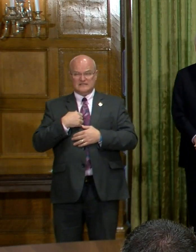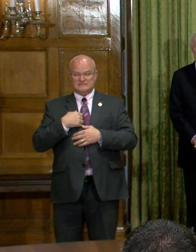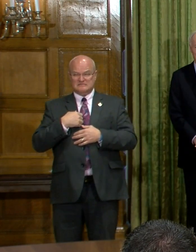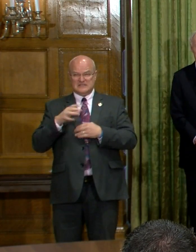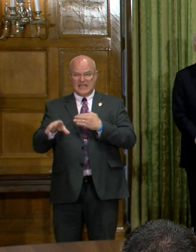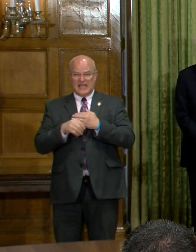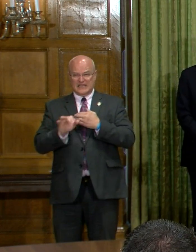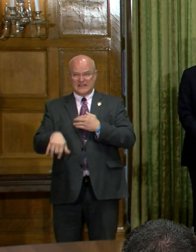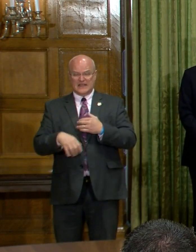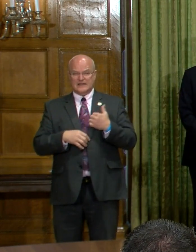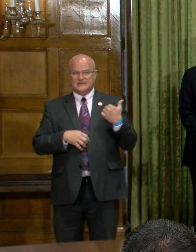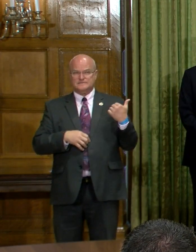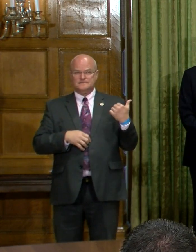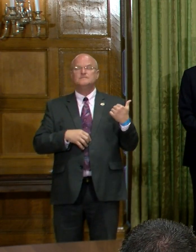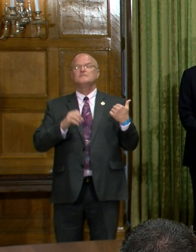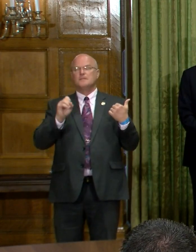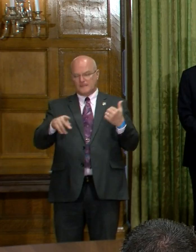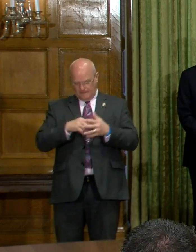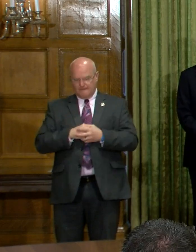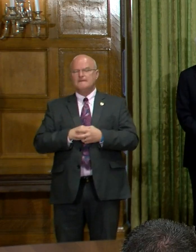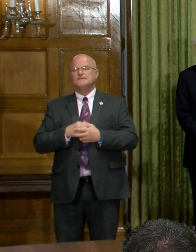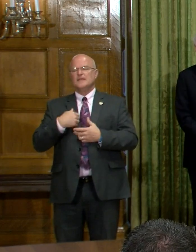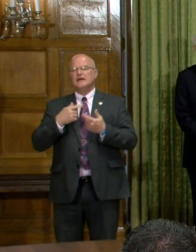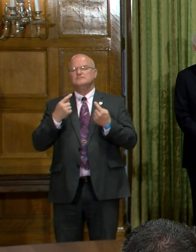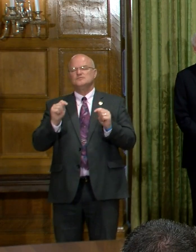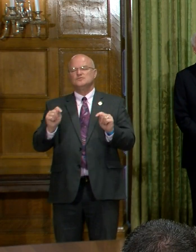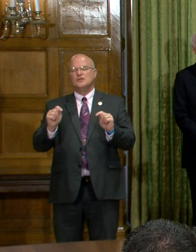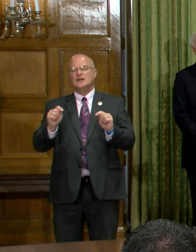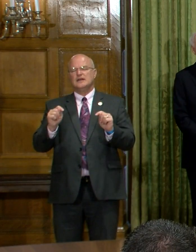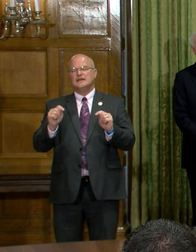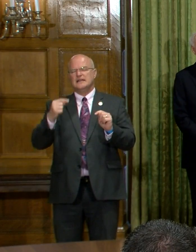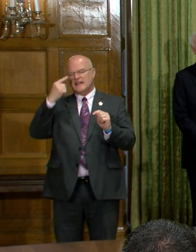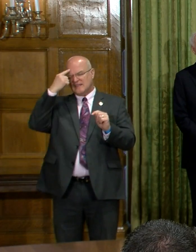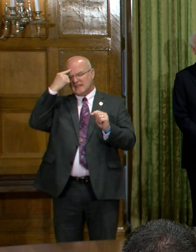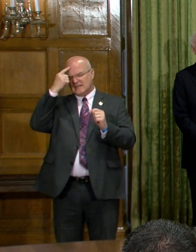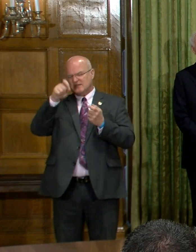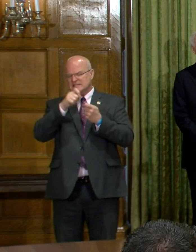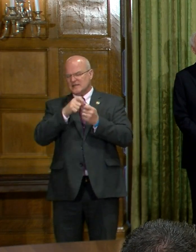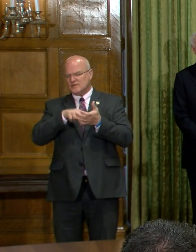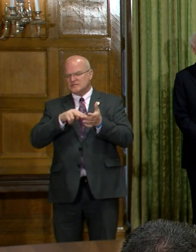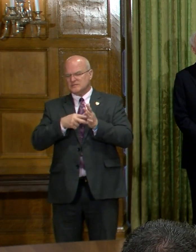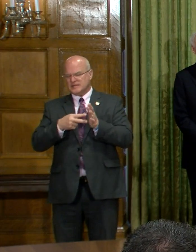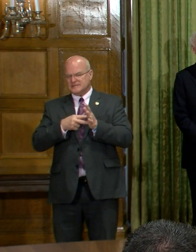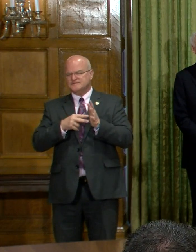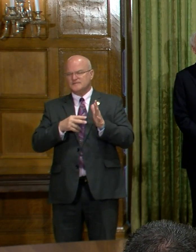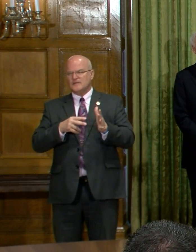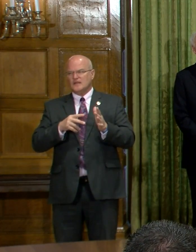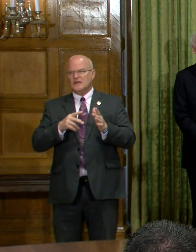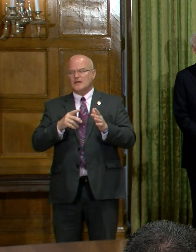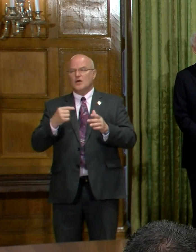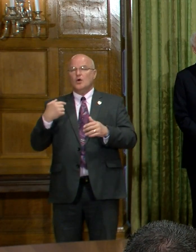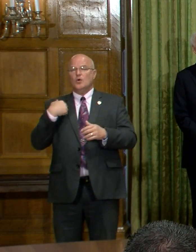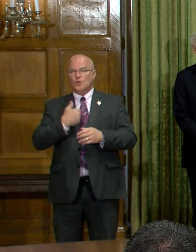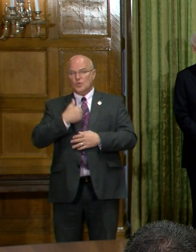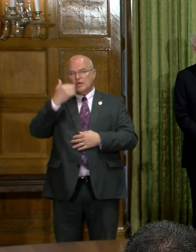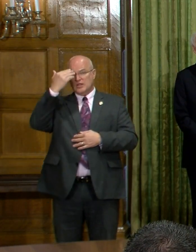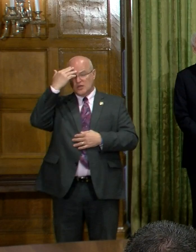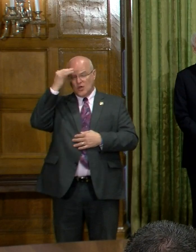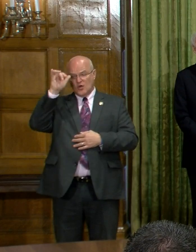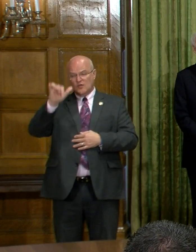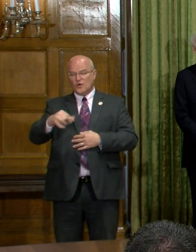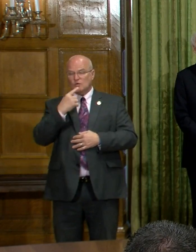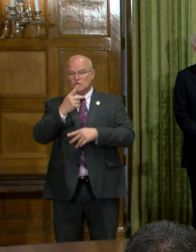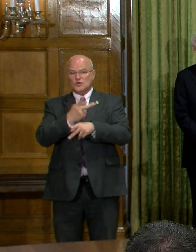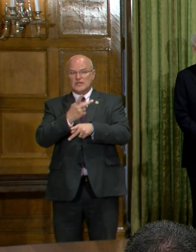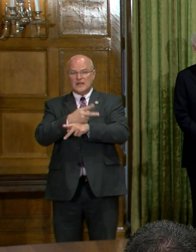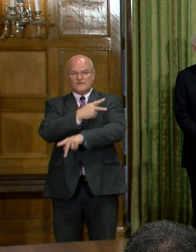that? I'm not, okay, I'm trying to think of exactly what you're talking about. we know that those who are caring